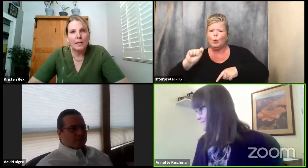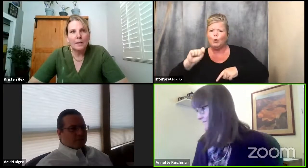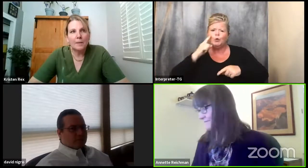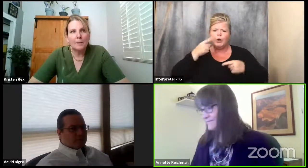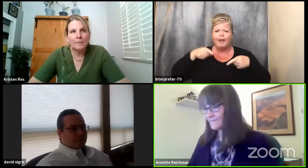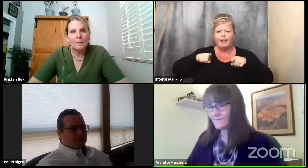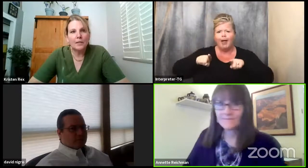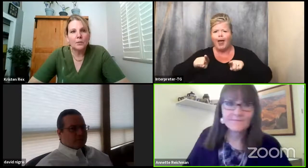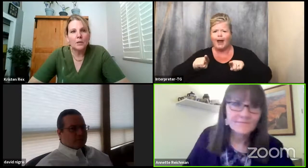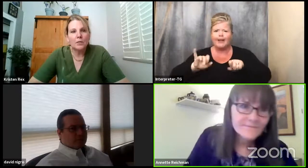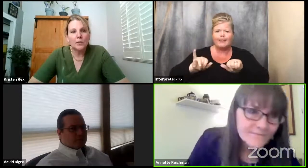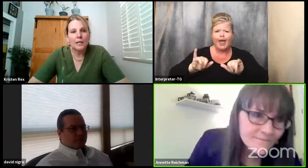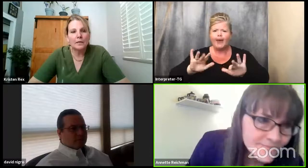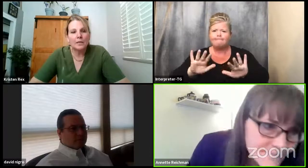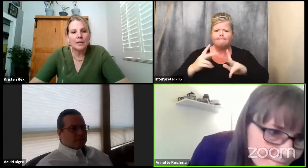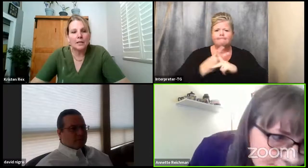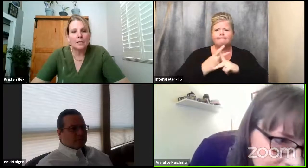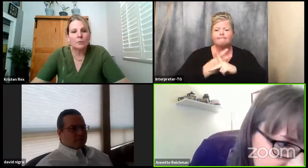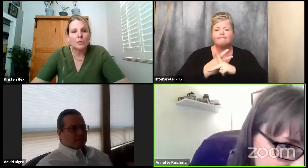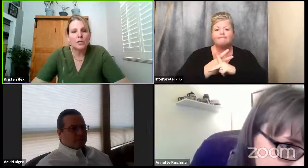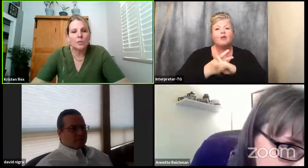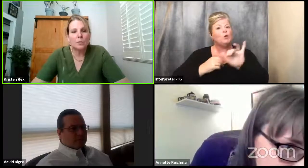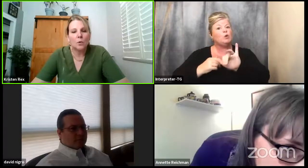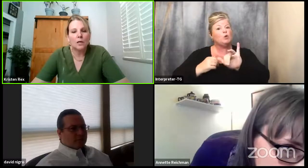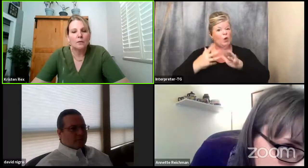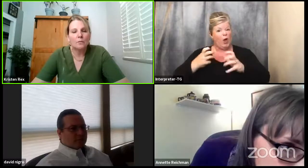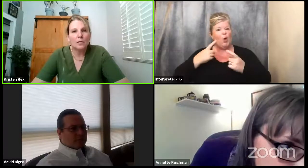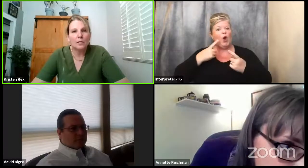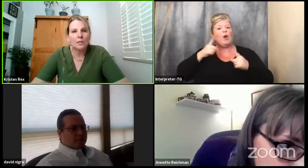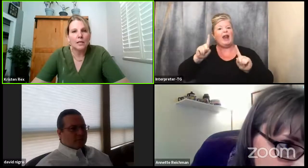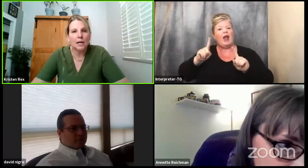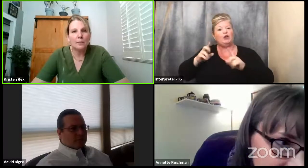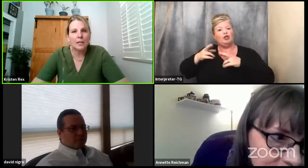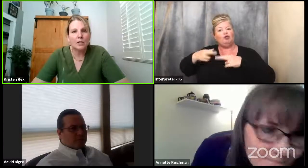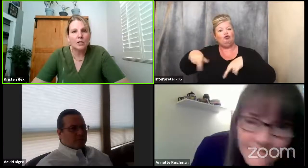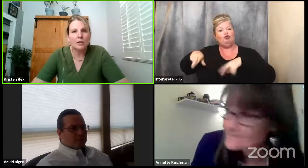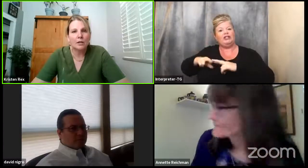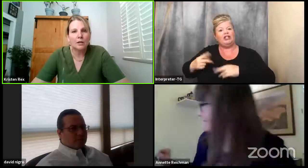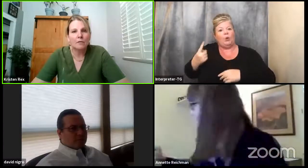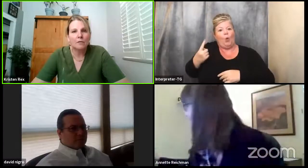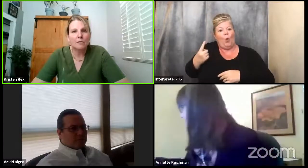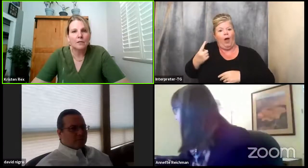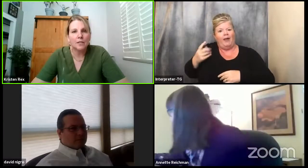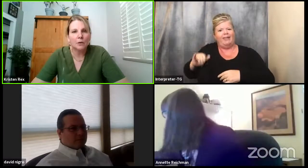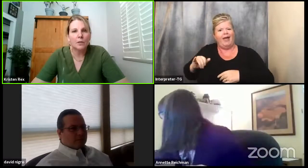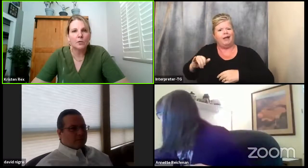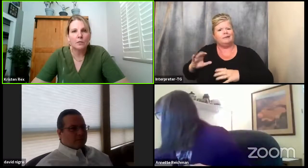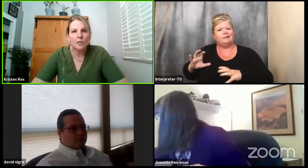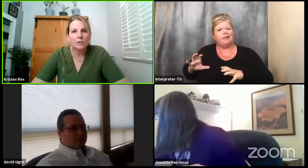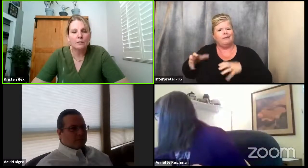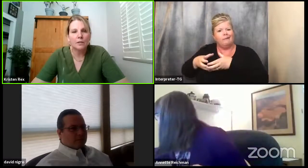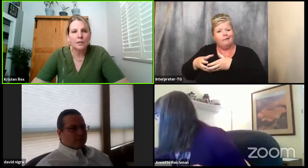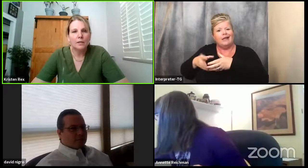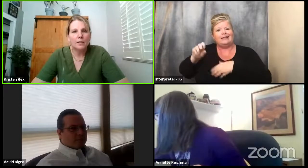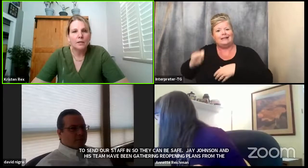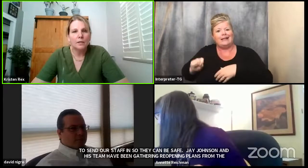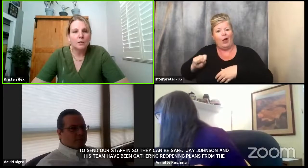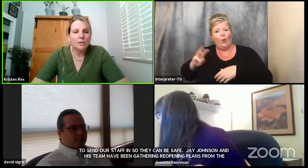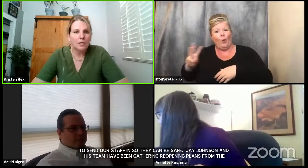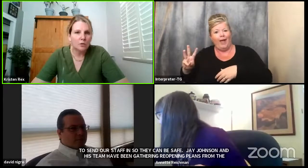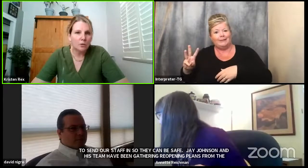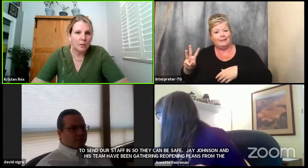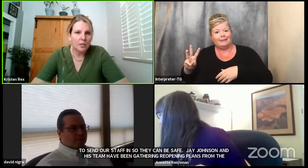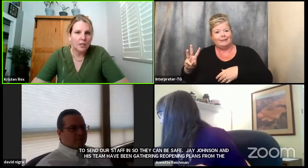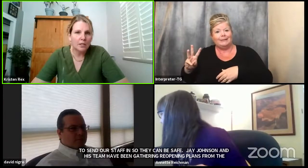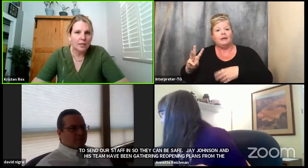be, I just wanted to announce that the Region 1, which is the combination of Southwest Region,